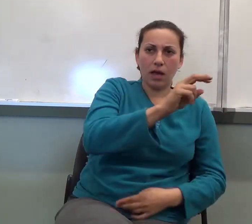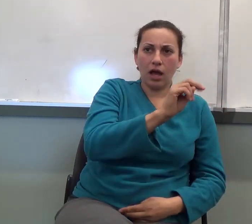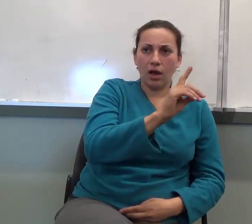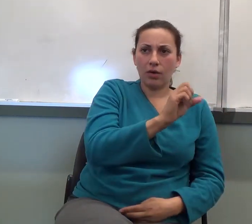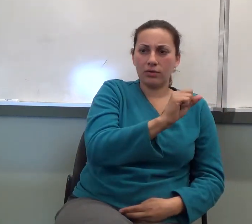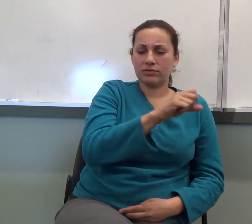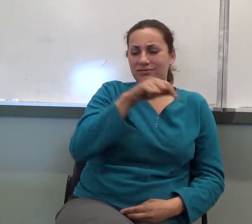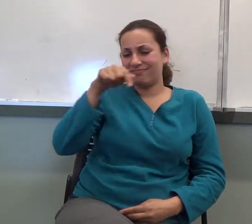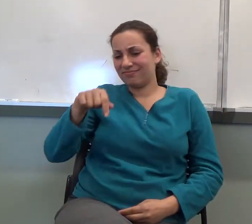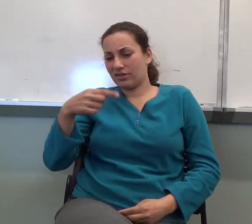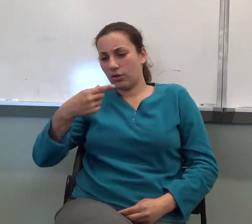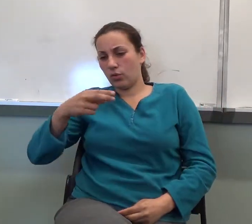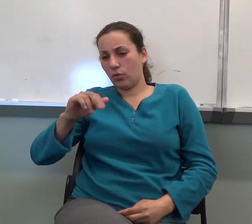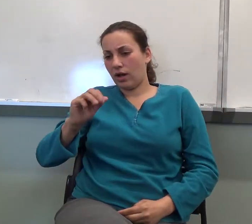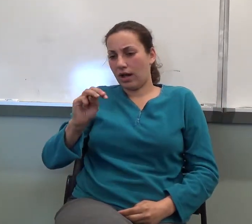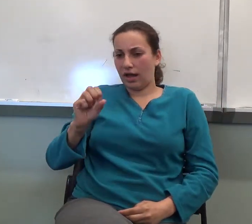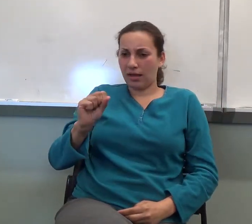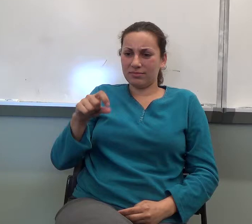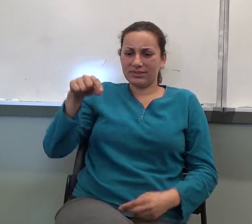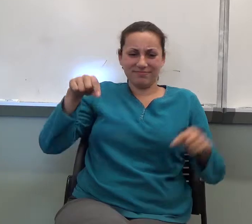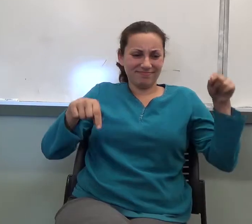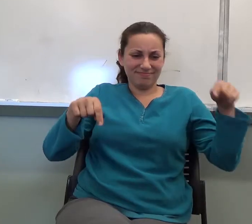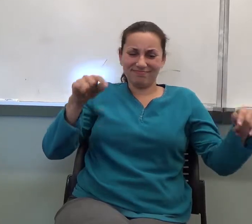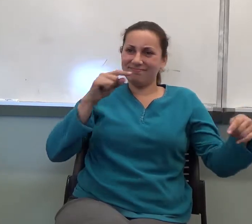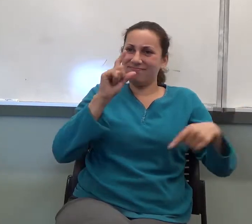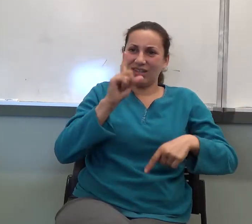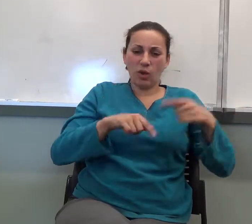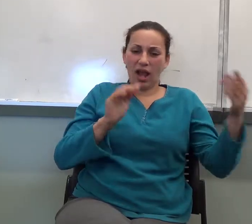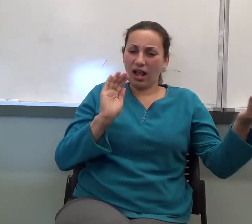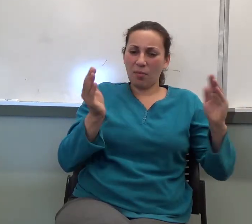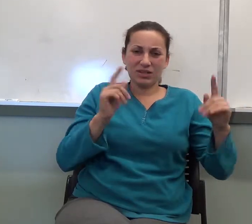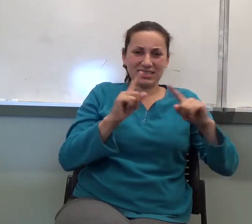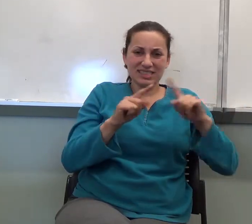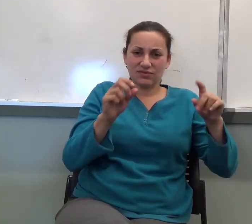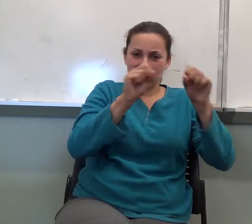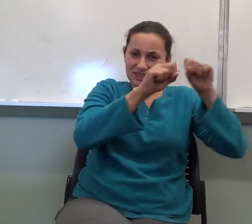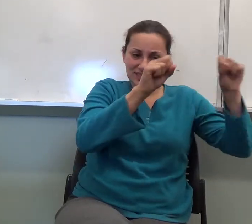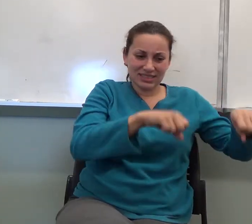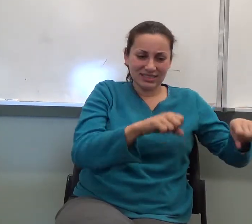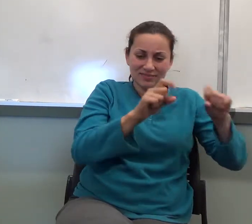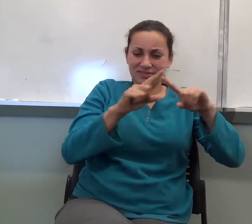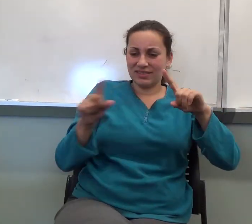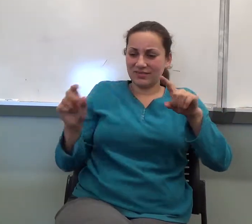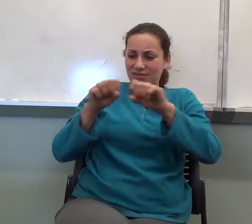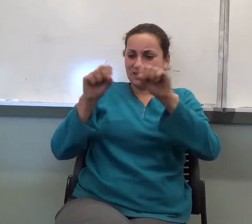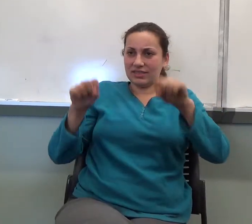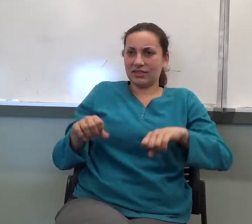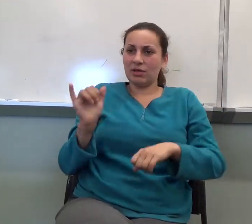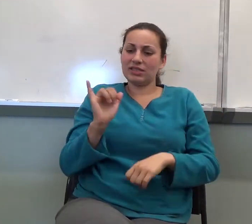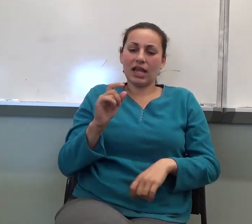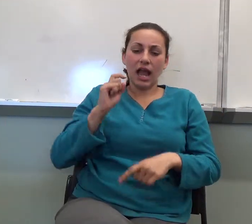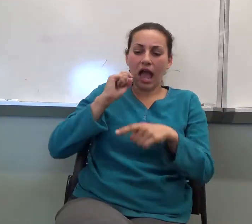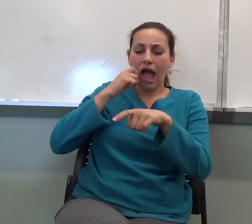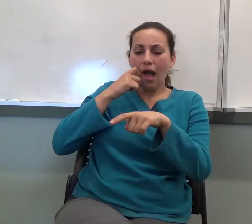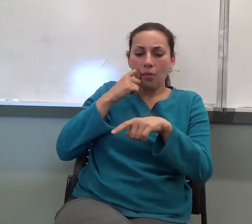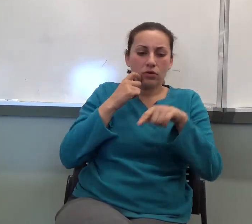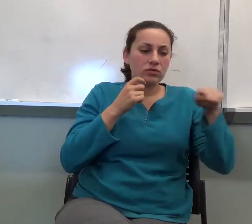they're in different systems, so forget it. You know, that's really like apples and oranges. So we have to convert one to the other. And actually, it doesn't matter which one we